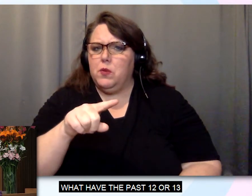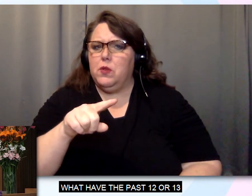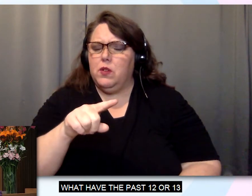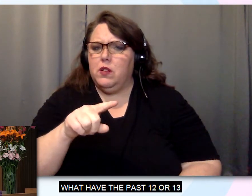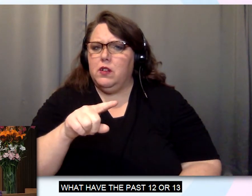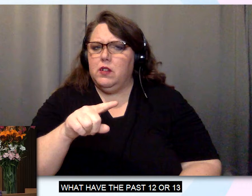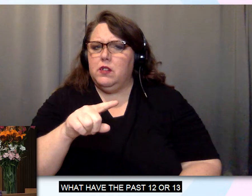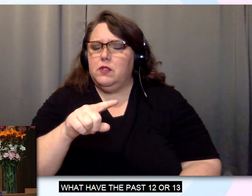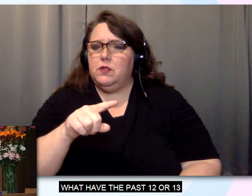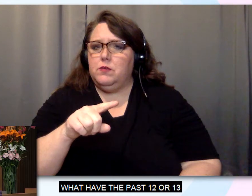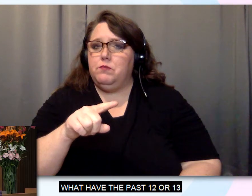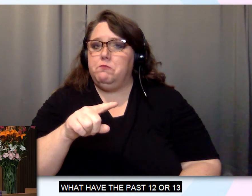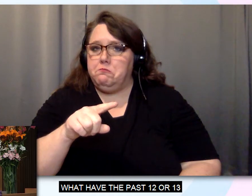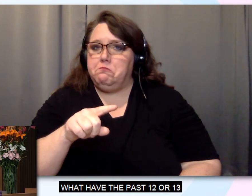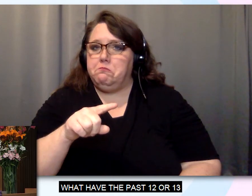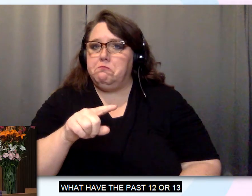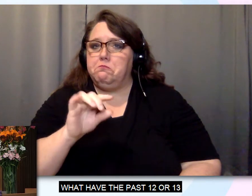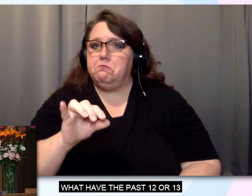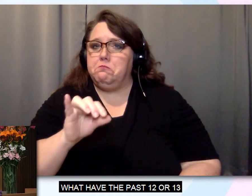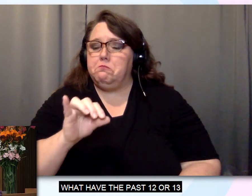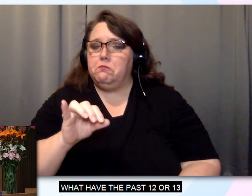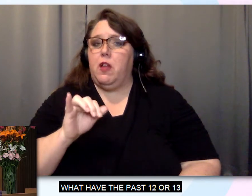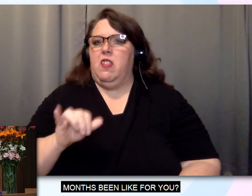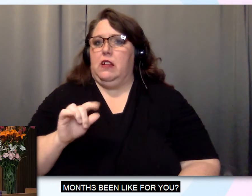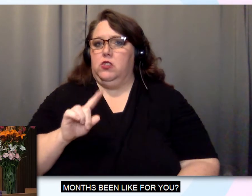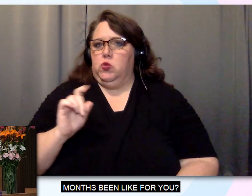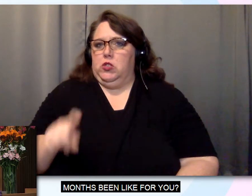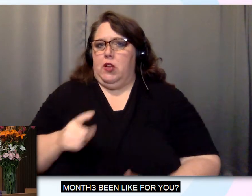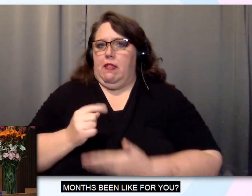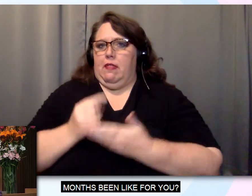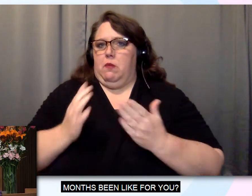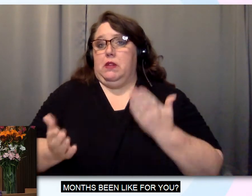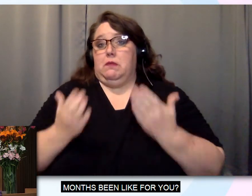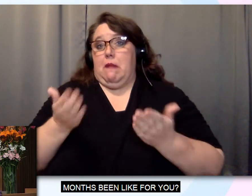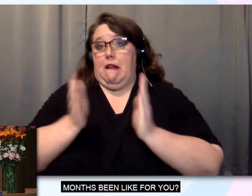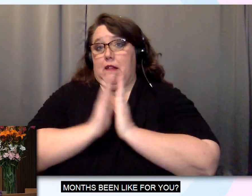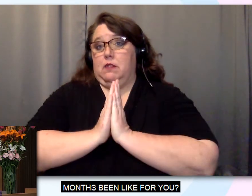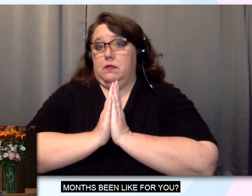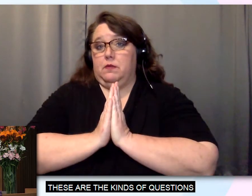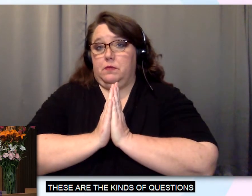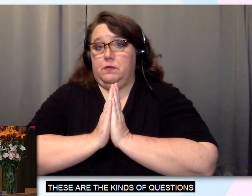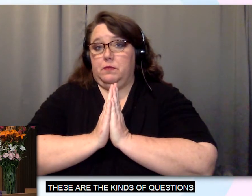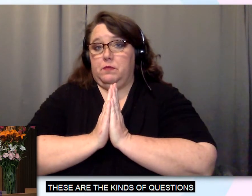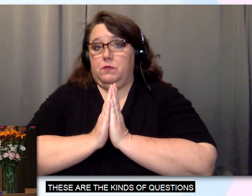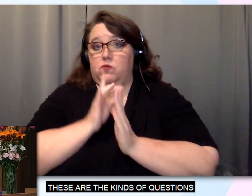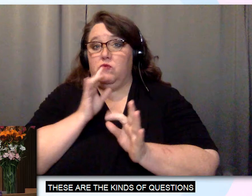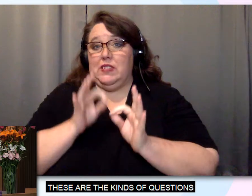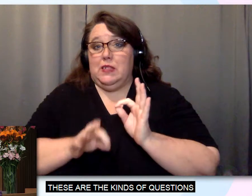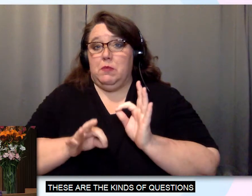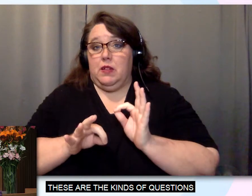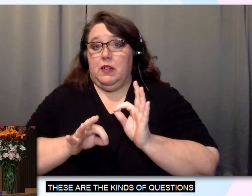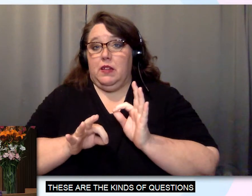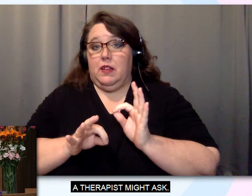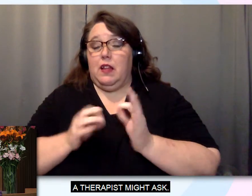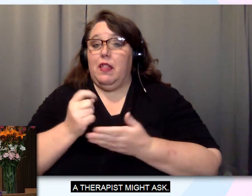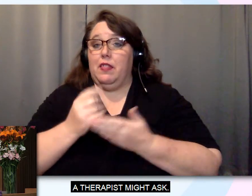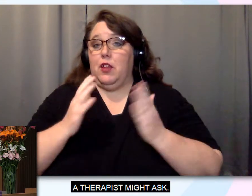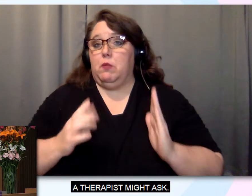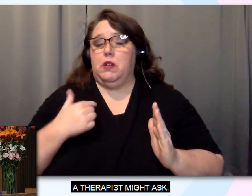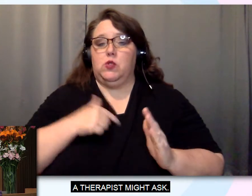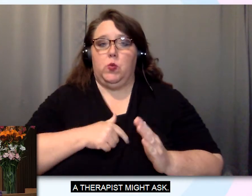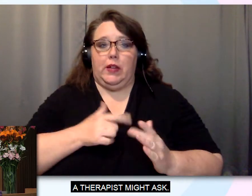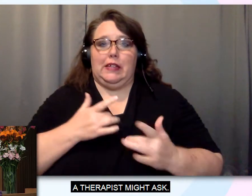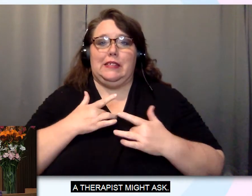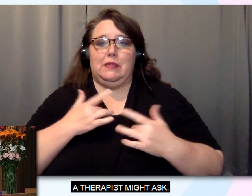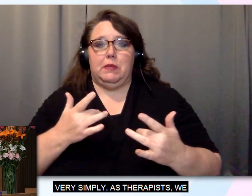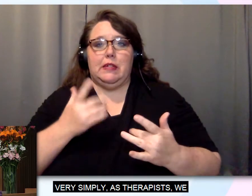you? Now, these are the kinds of questions a therapist might ask. Very simply,